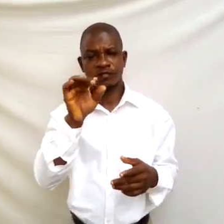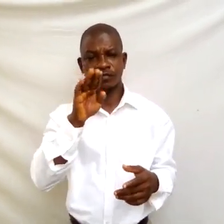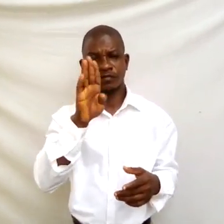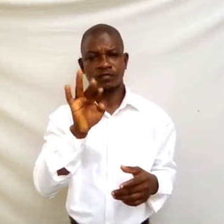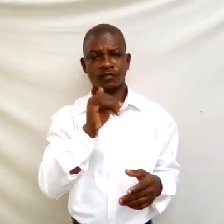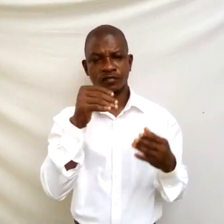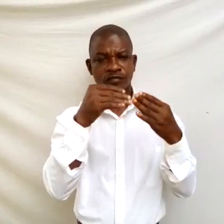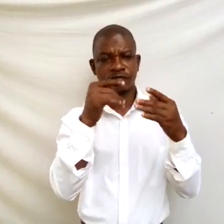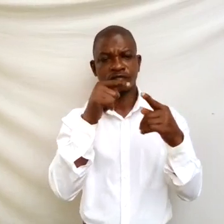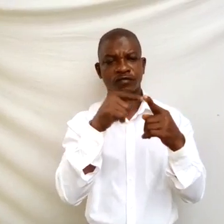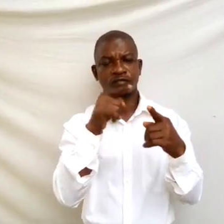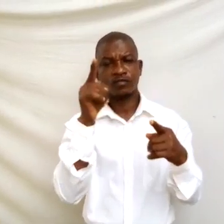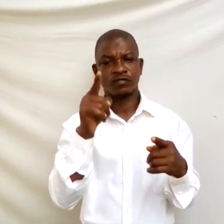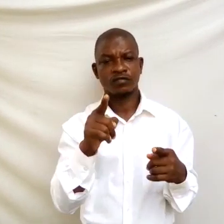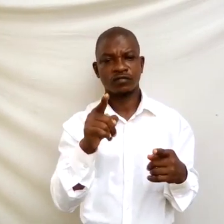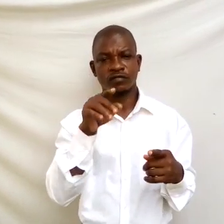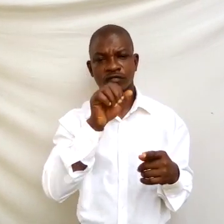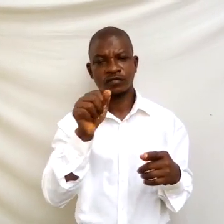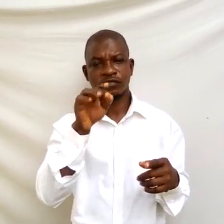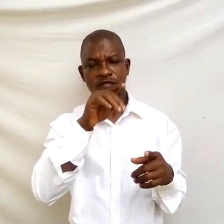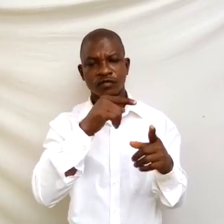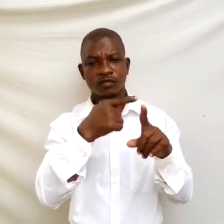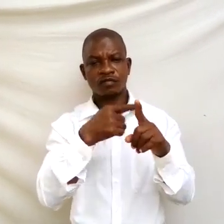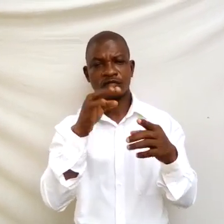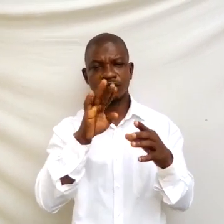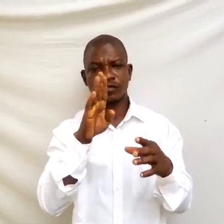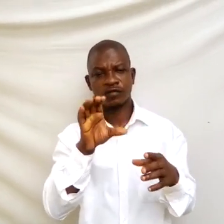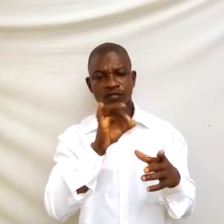equals to A plus B plus AB,